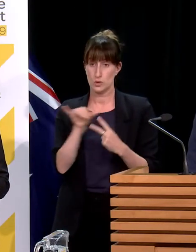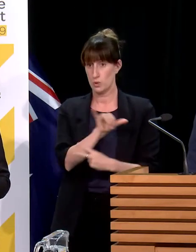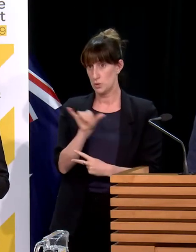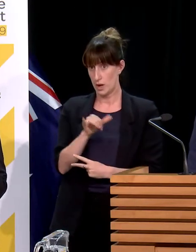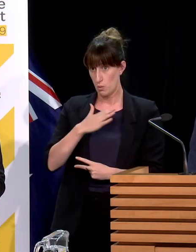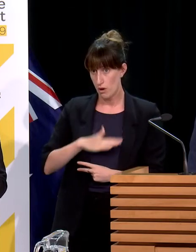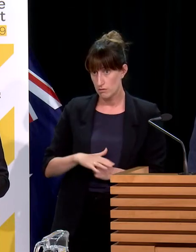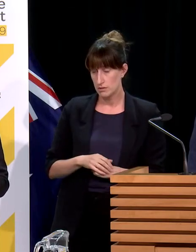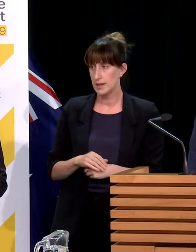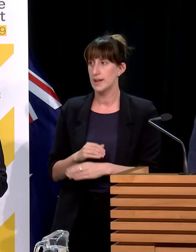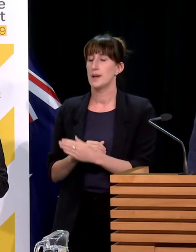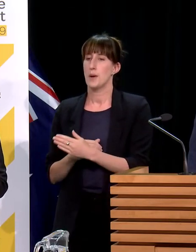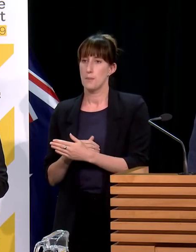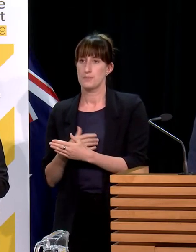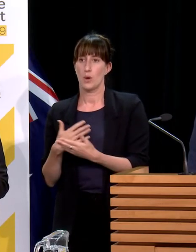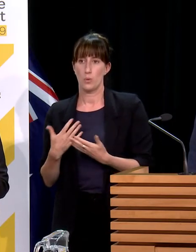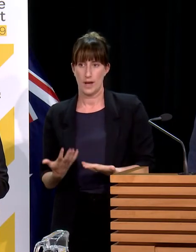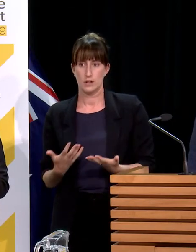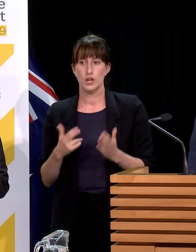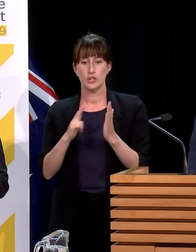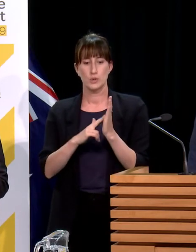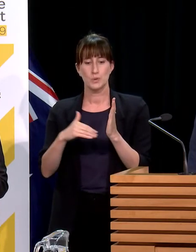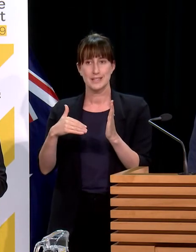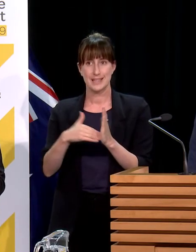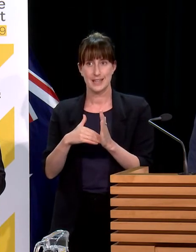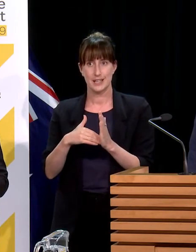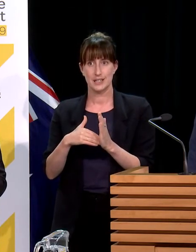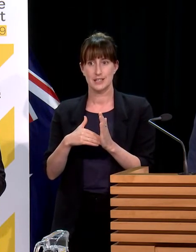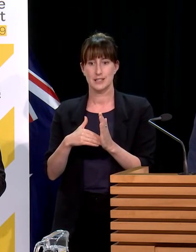to use framework is based on